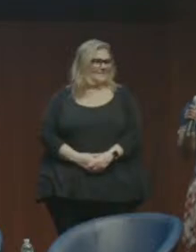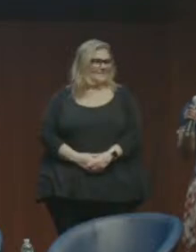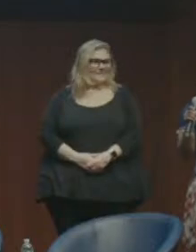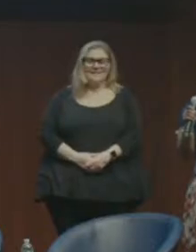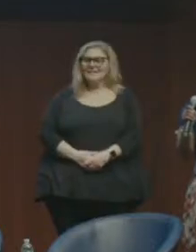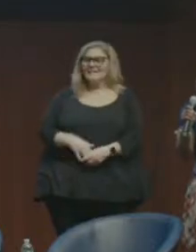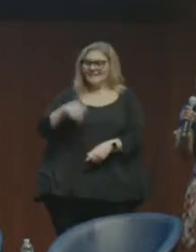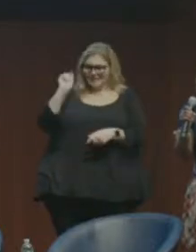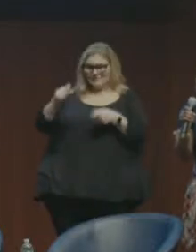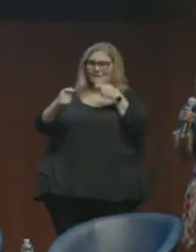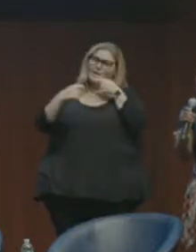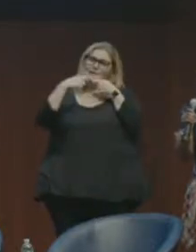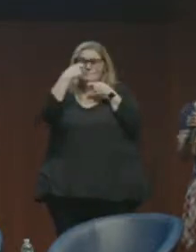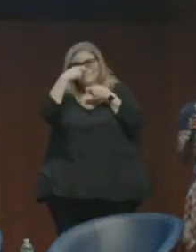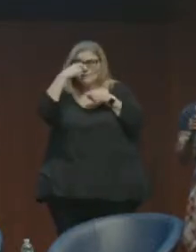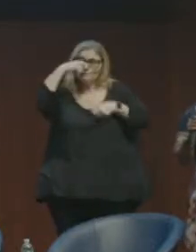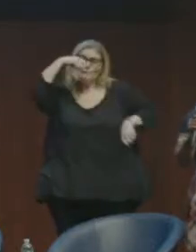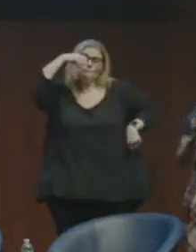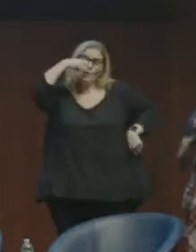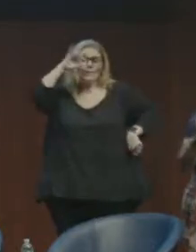Take that in your pipe and smoke it.